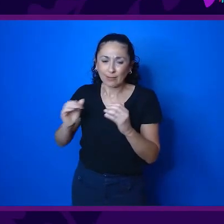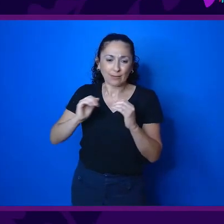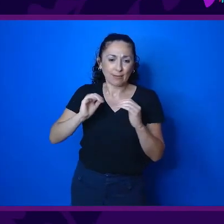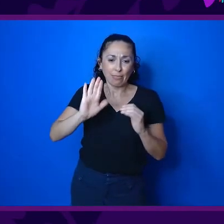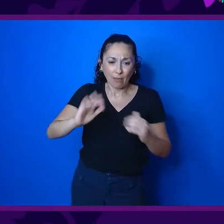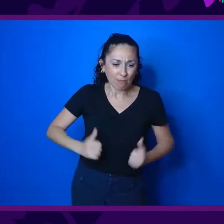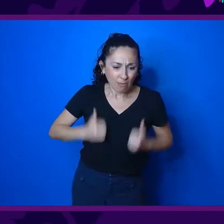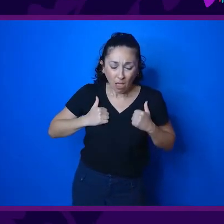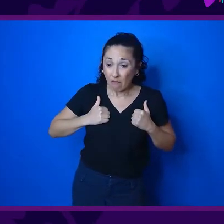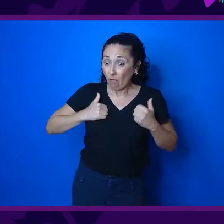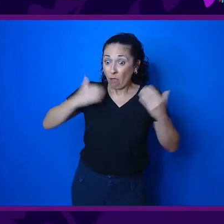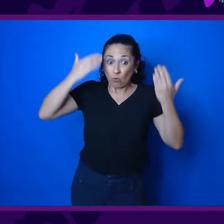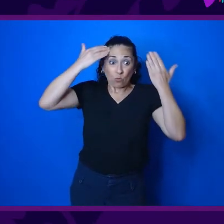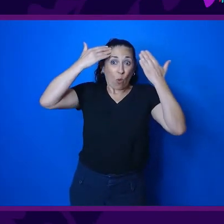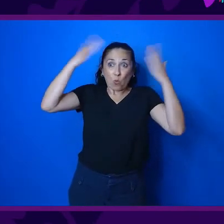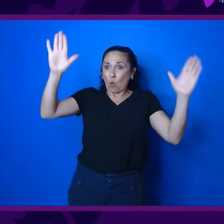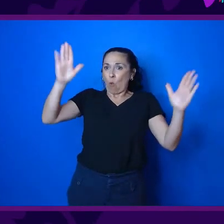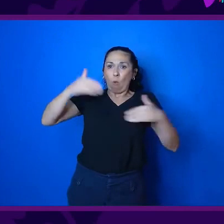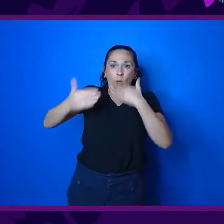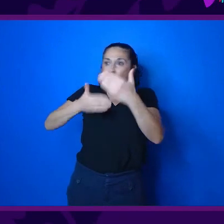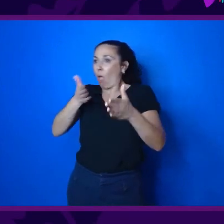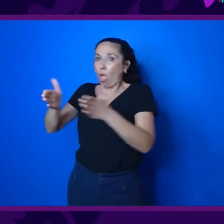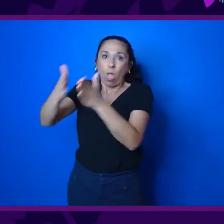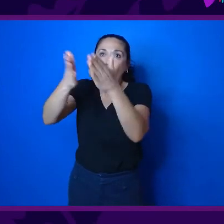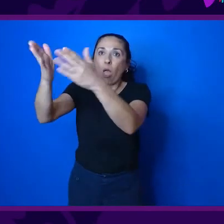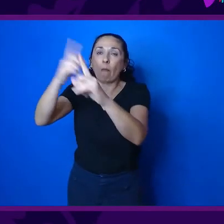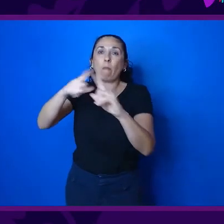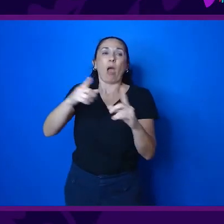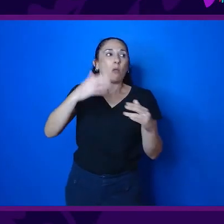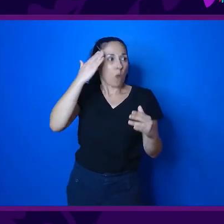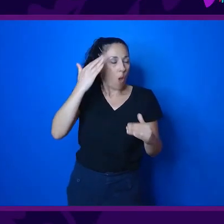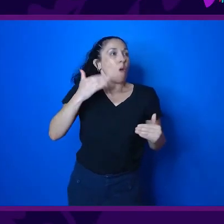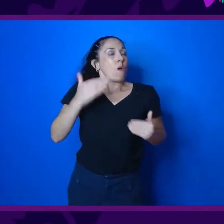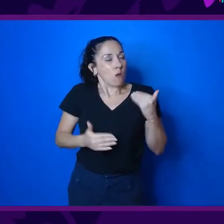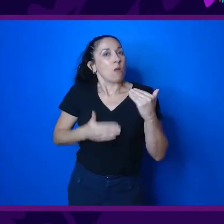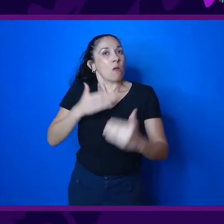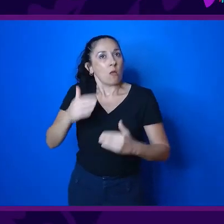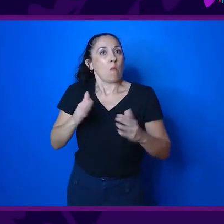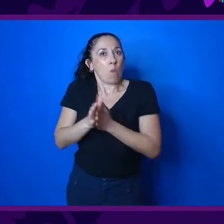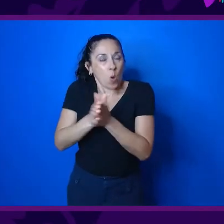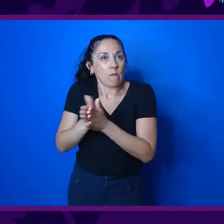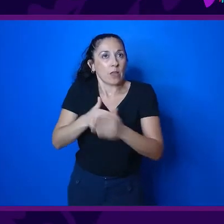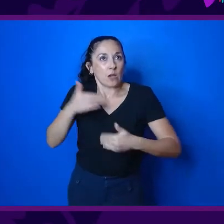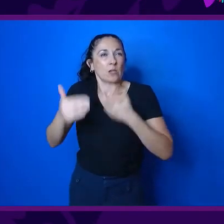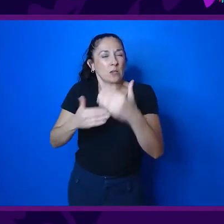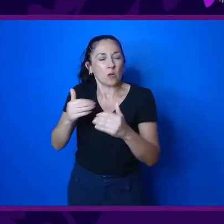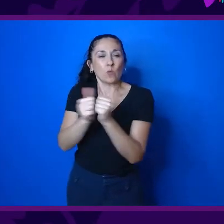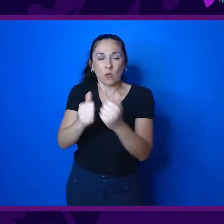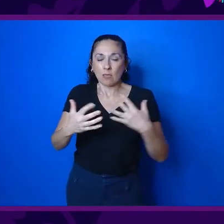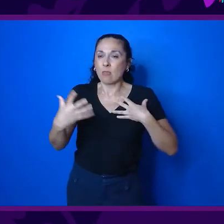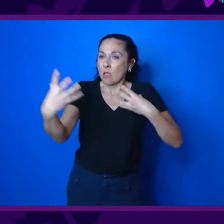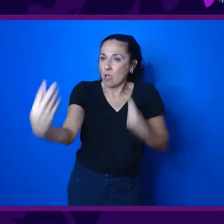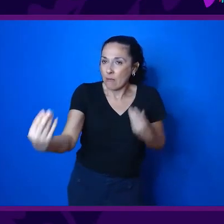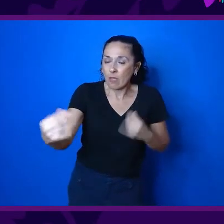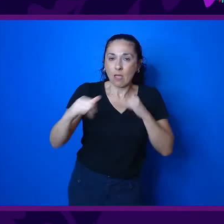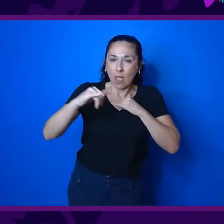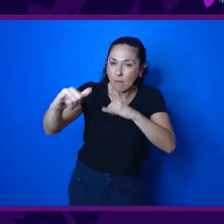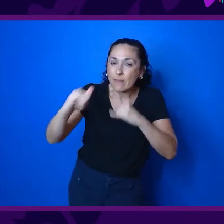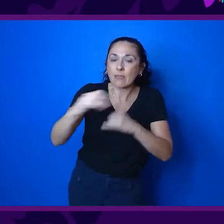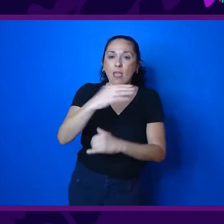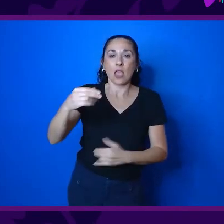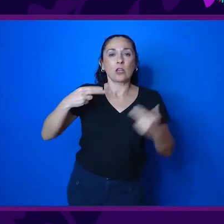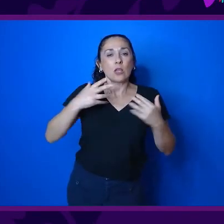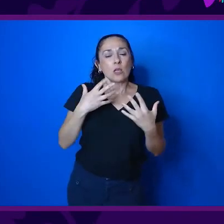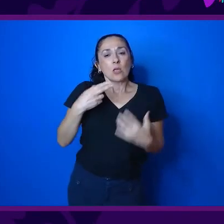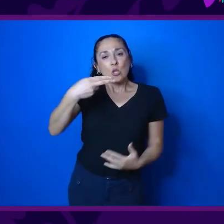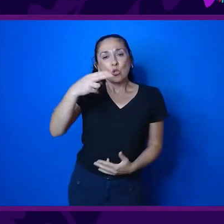where it's going, but knowing that they're moving and motivated through empathy and compassion and humanity, and that